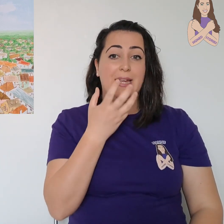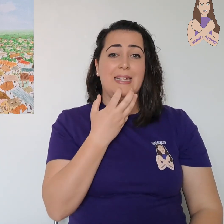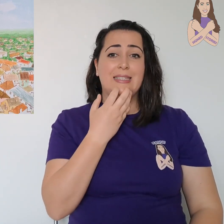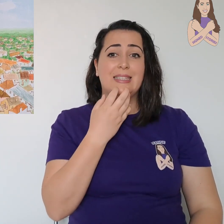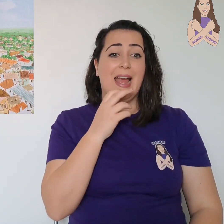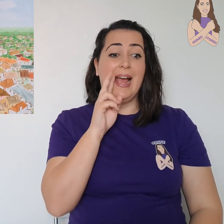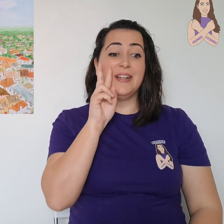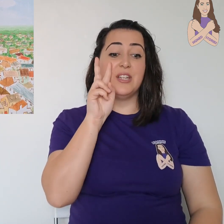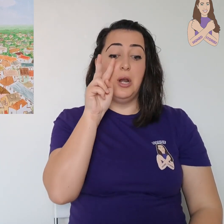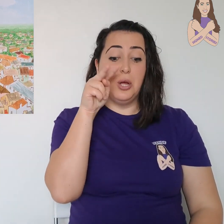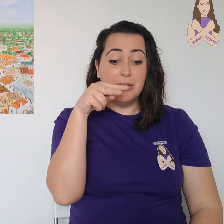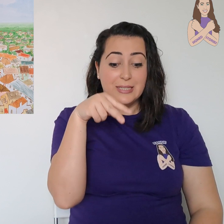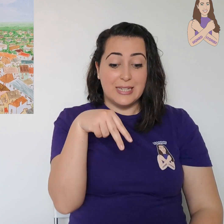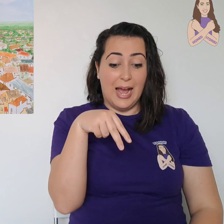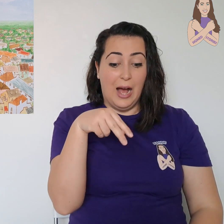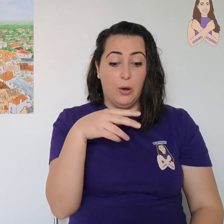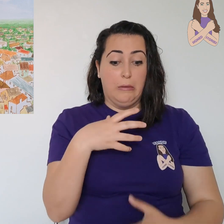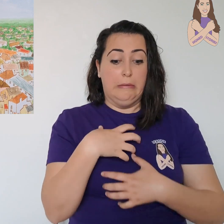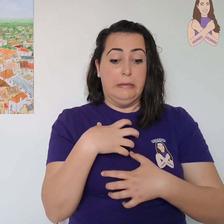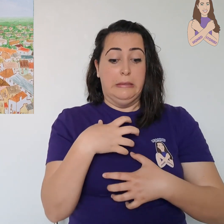he dared to look down.